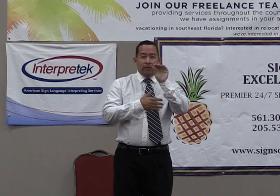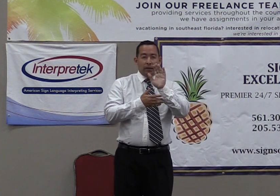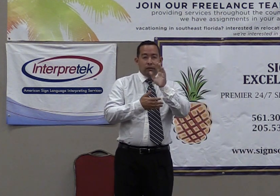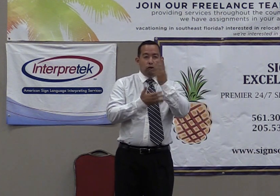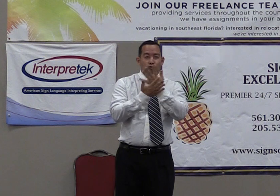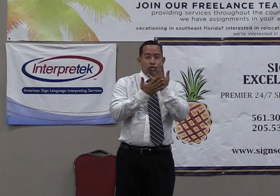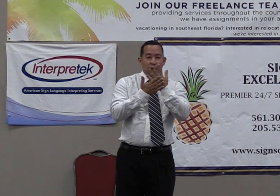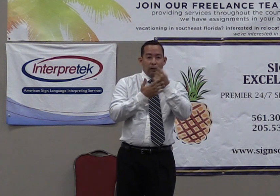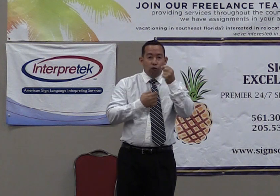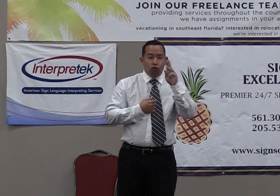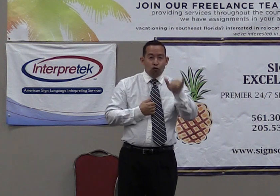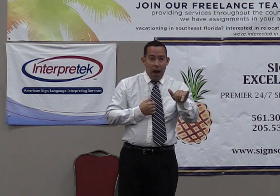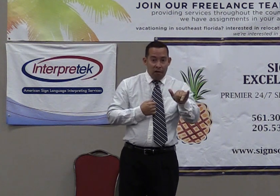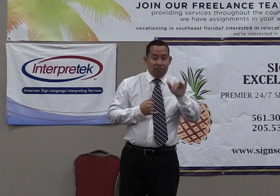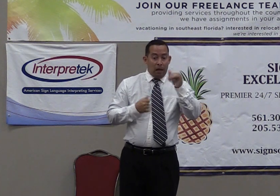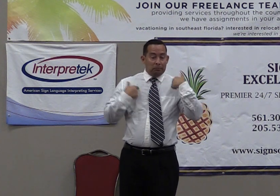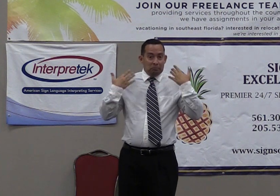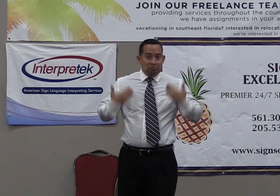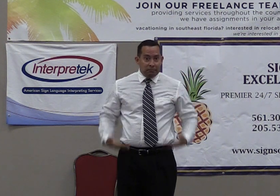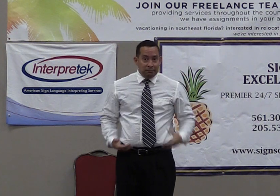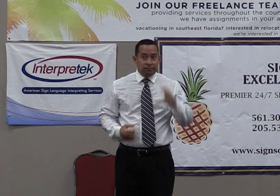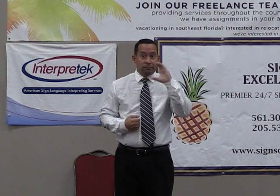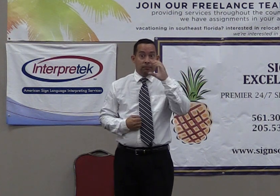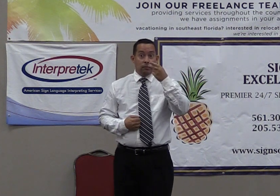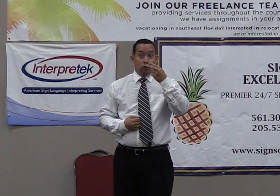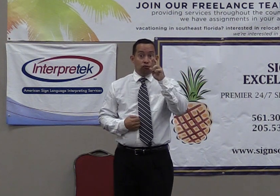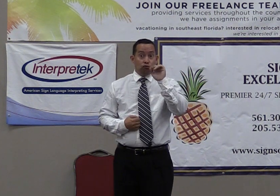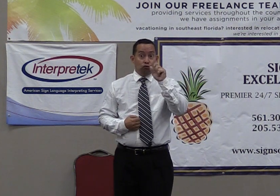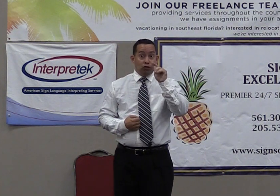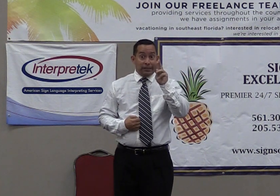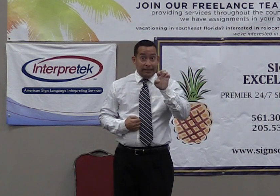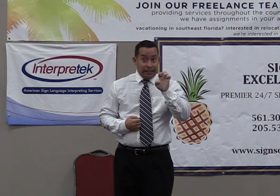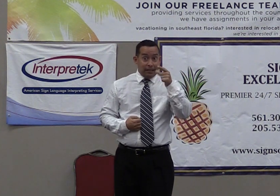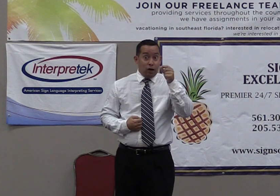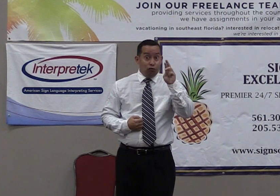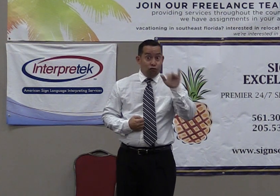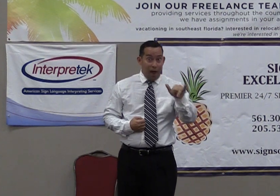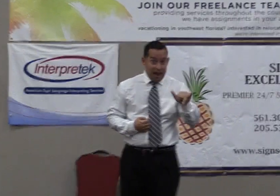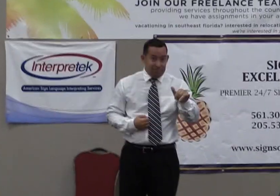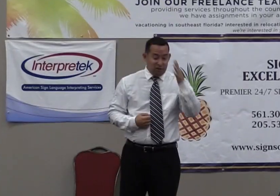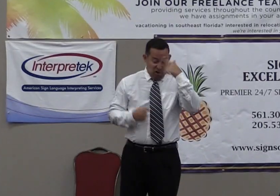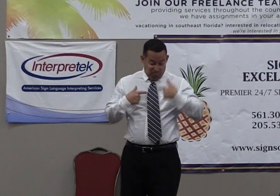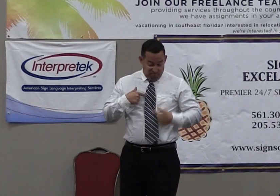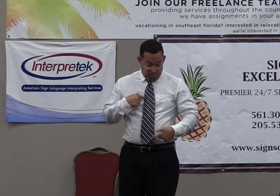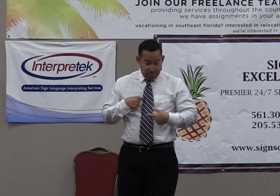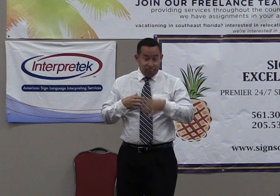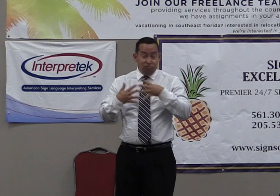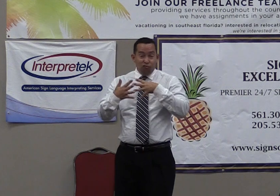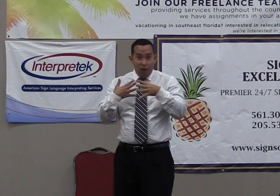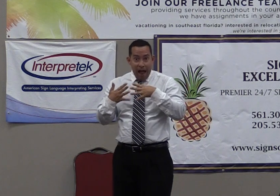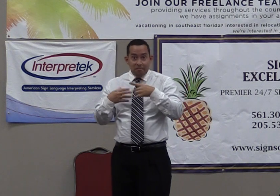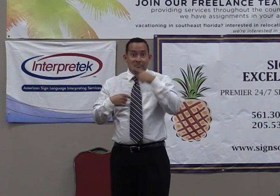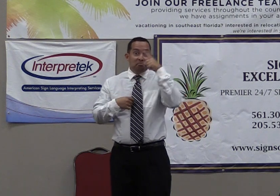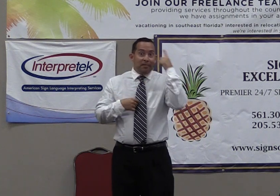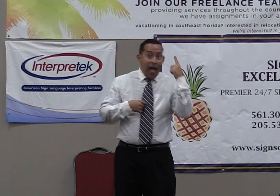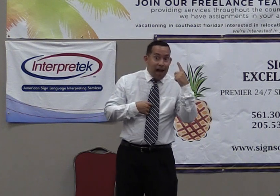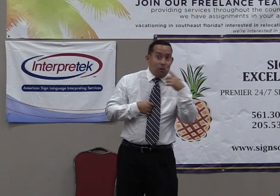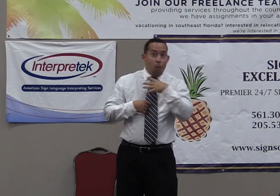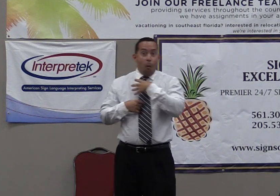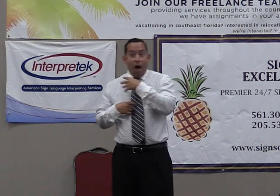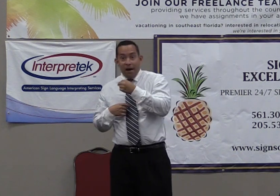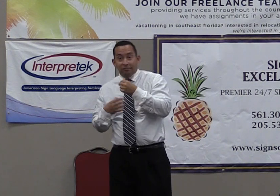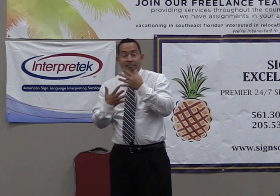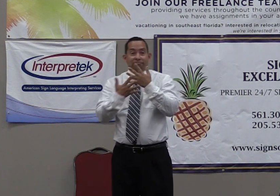Next, you know that movie 50 Shades of Grey? Look at me, I'm Christian Grey. You